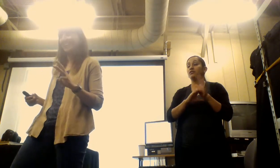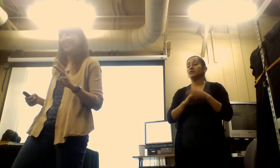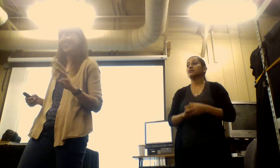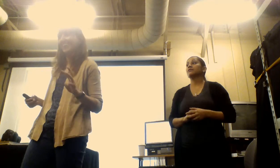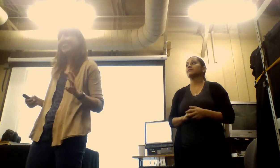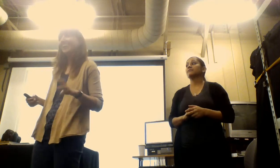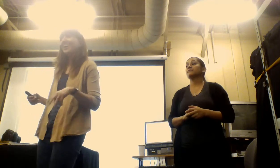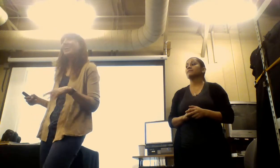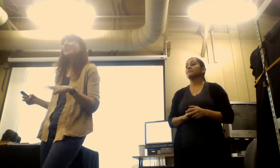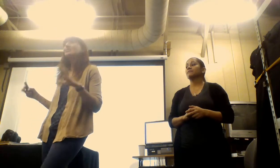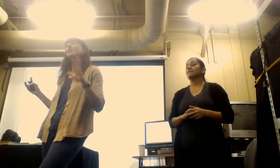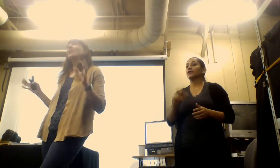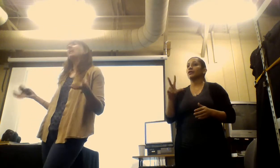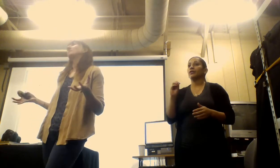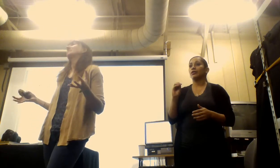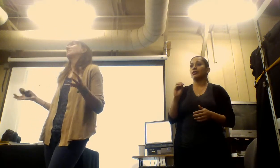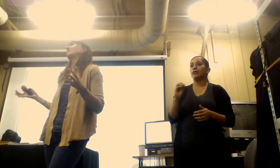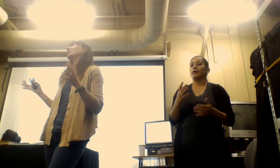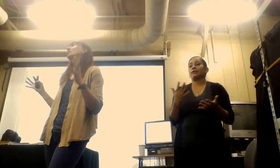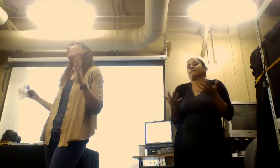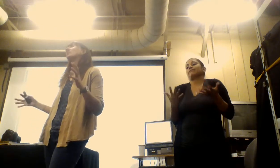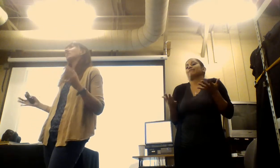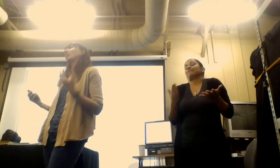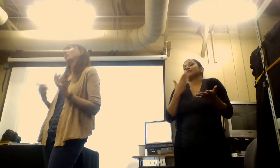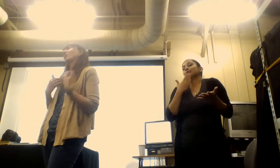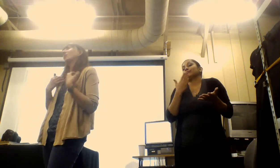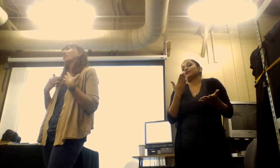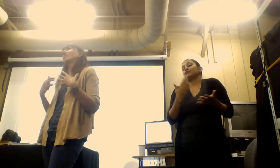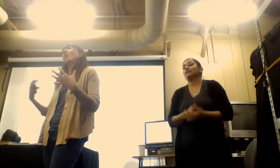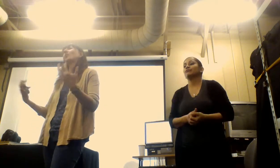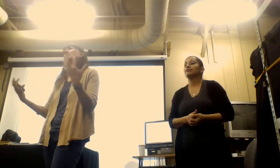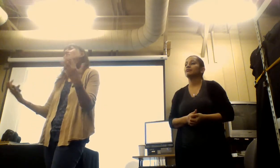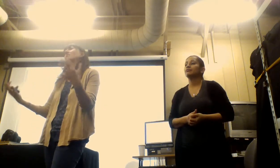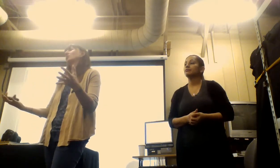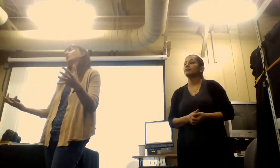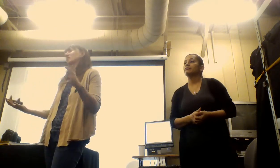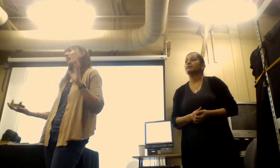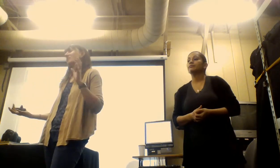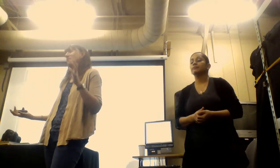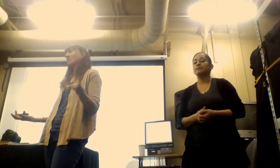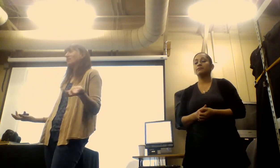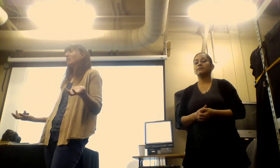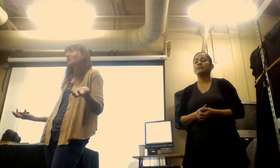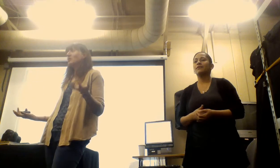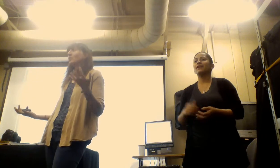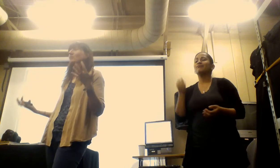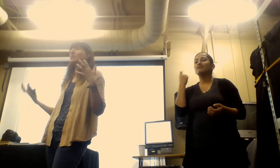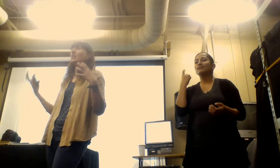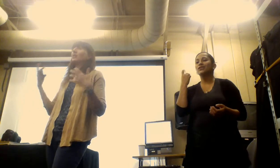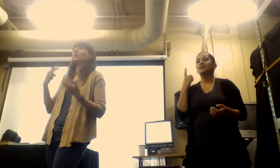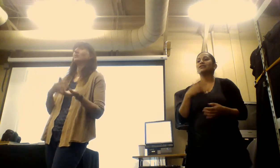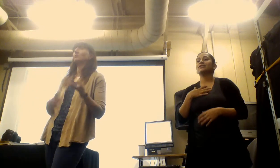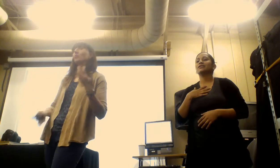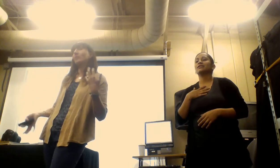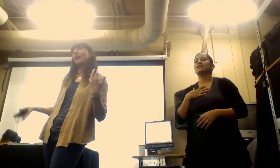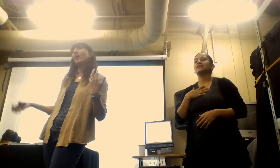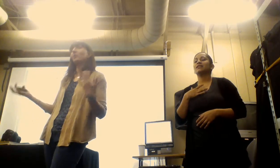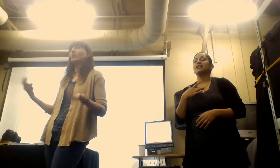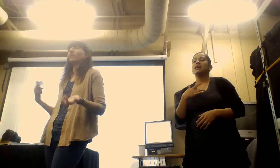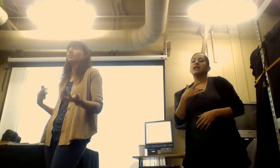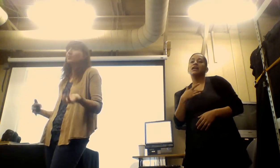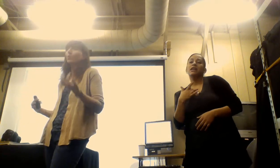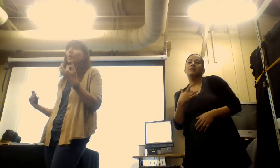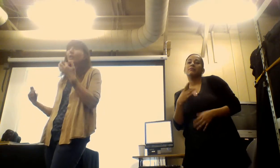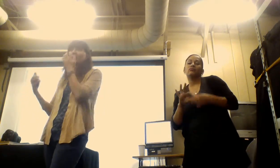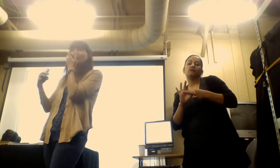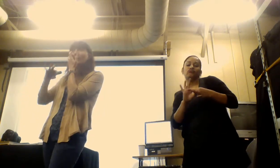3. So what happens is we're so excited and we have all these emotional ties to these images that we've taken because we were there, and we